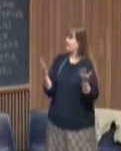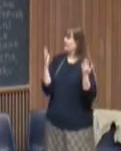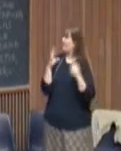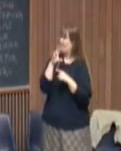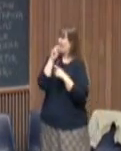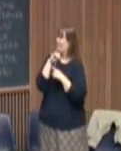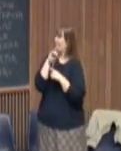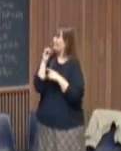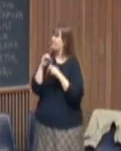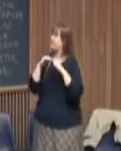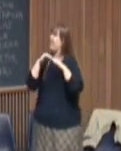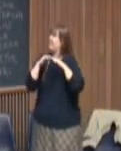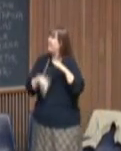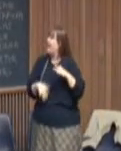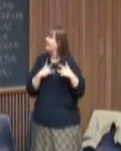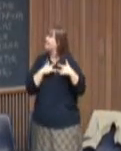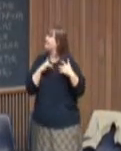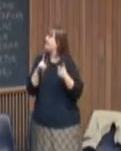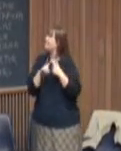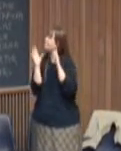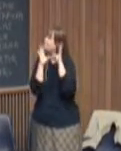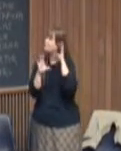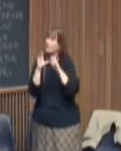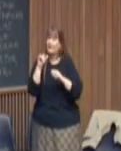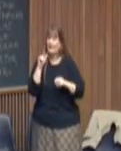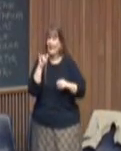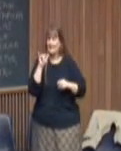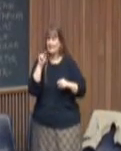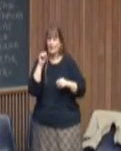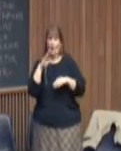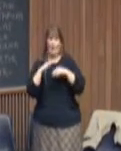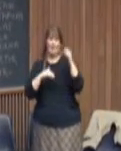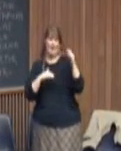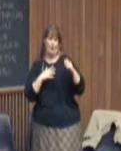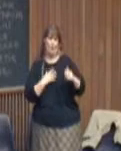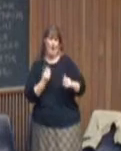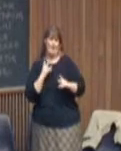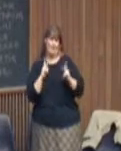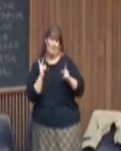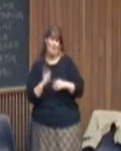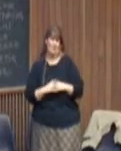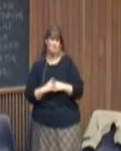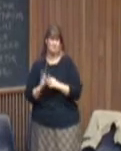Hispanics or Latinos is actually lower. I don't know how that happened, but it happened.